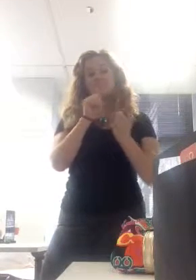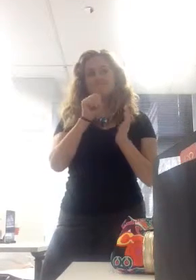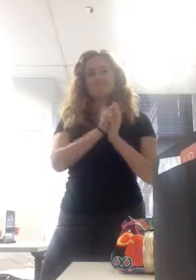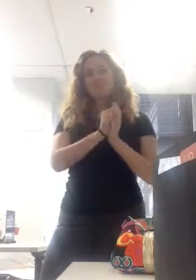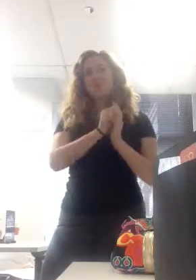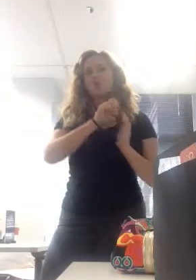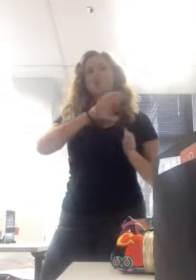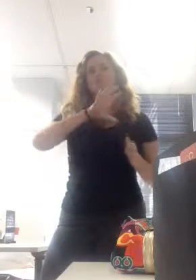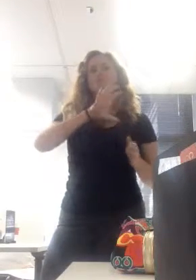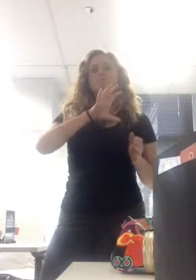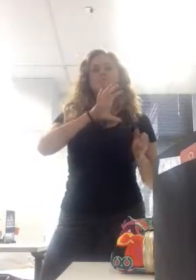continue.